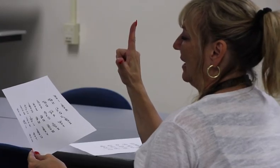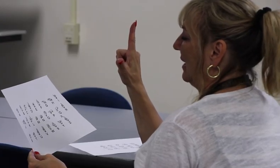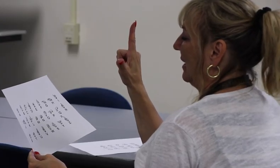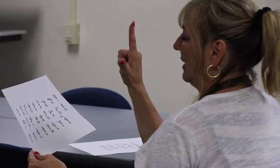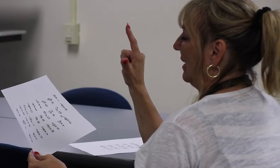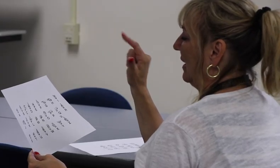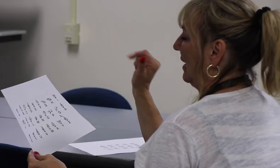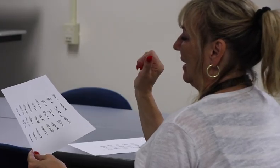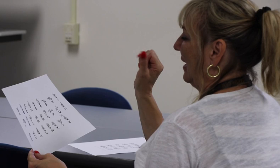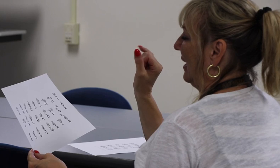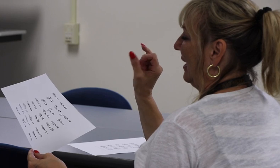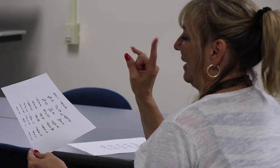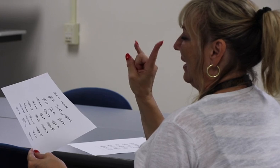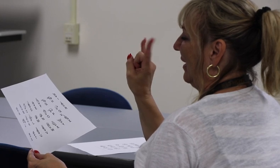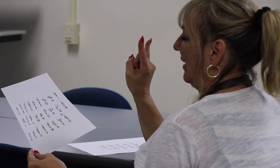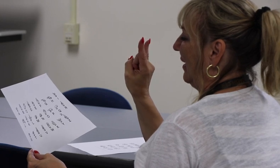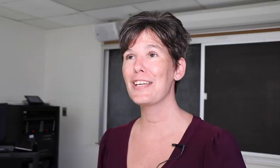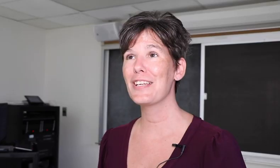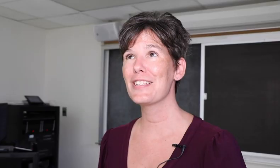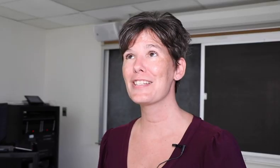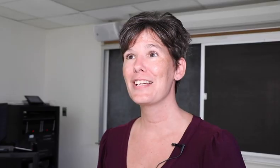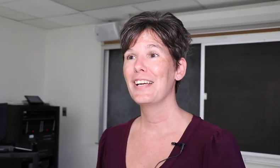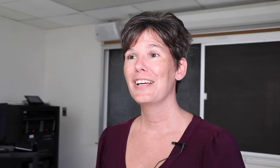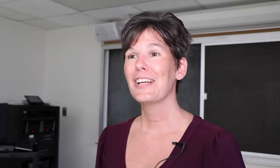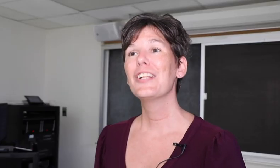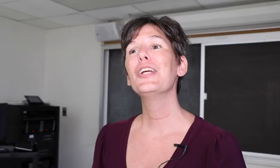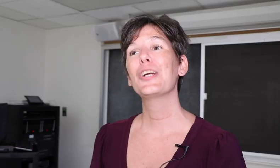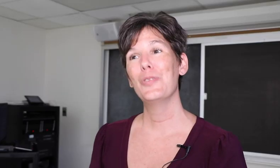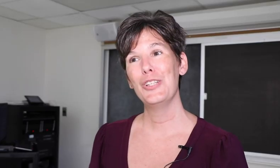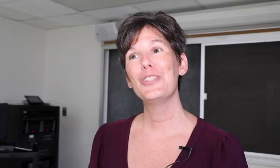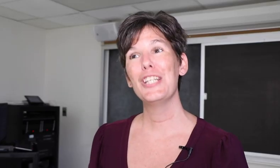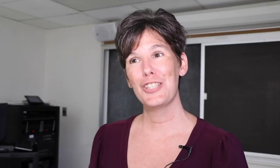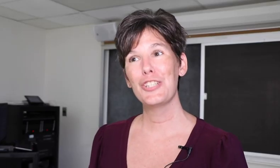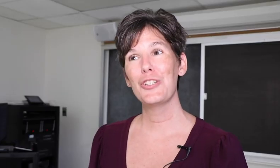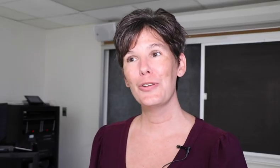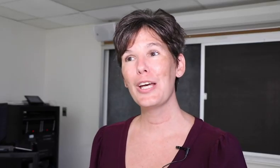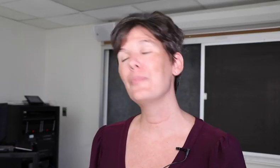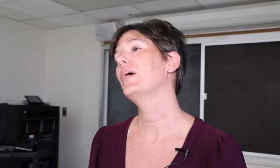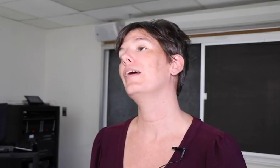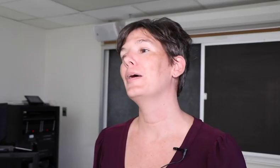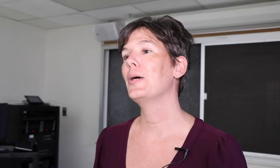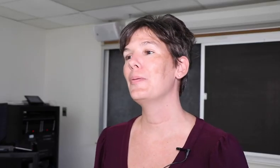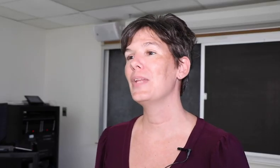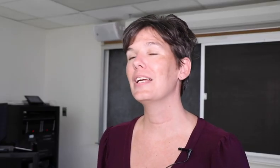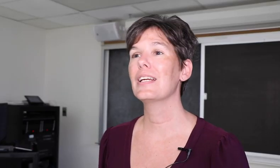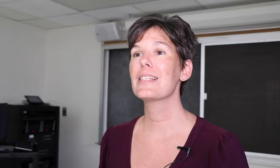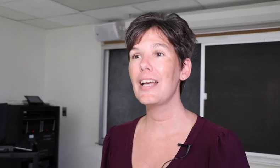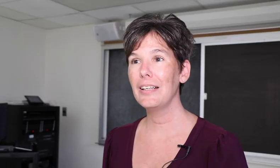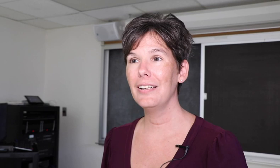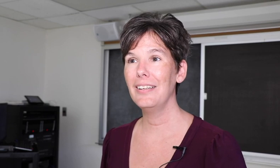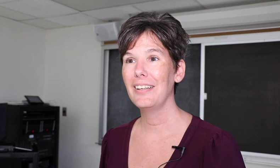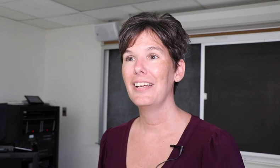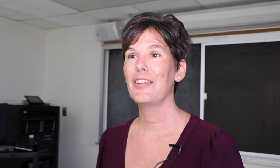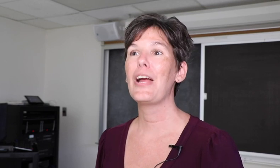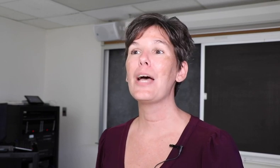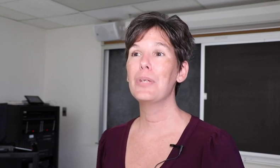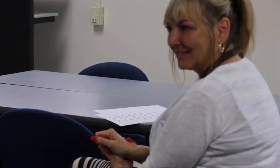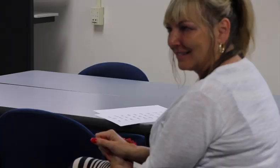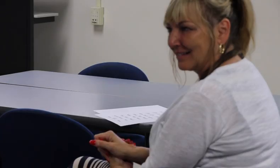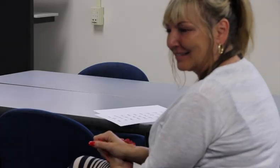to see things click. When you teach it to them, they get excited, they're happy to learn, they're